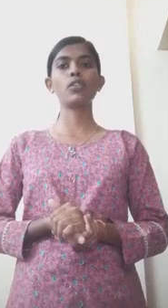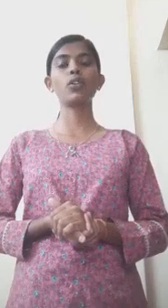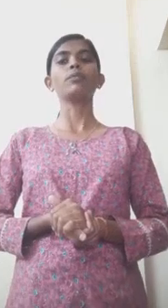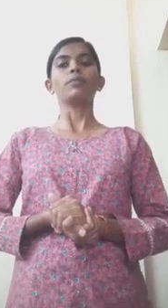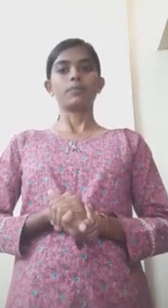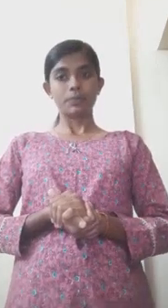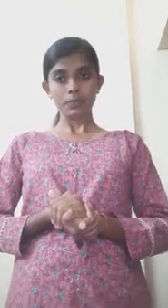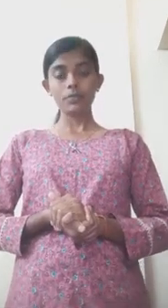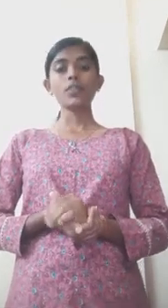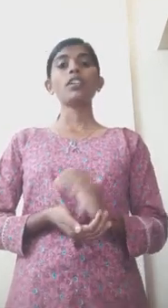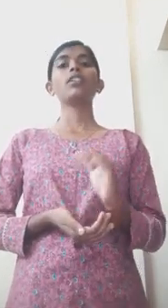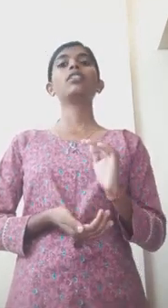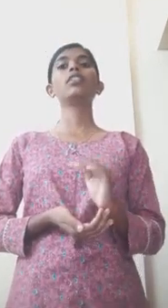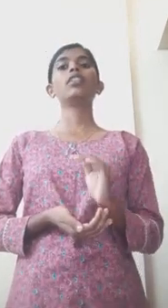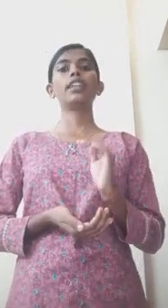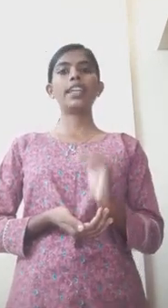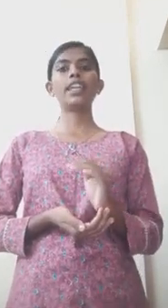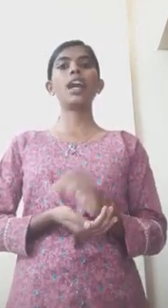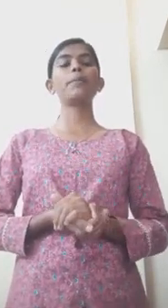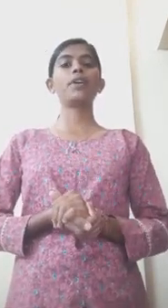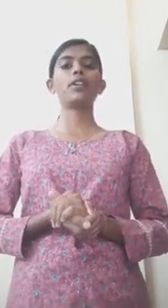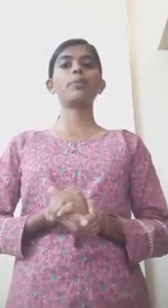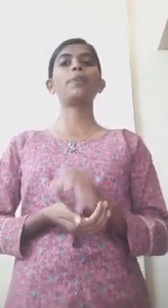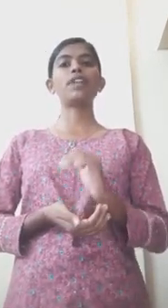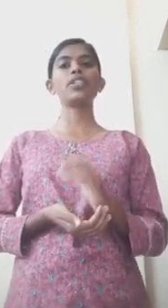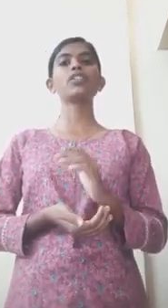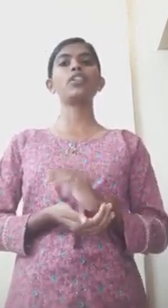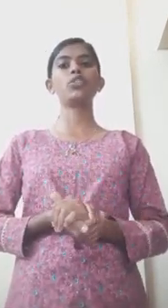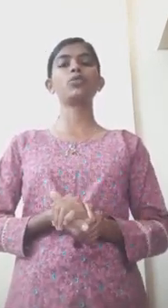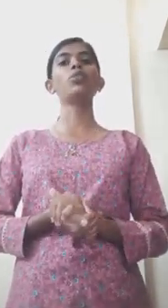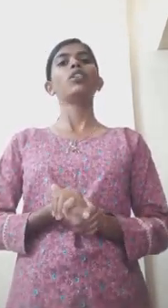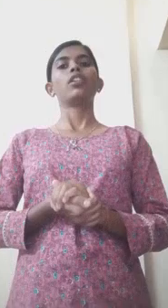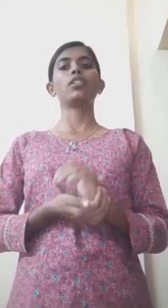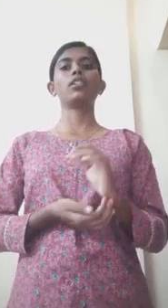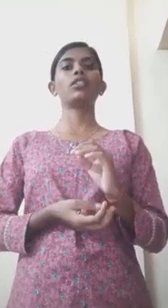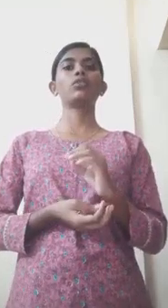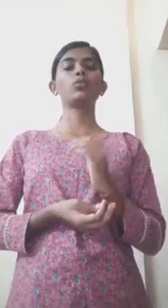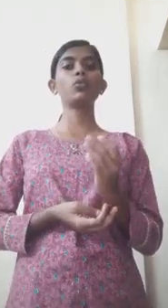So the trachea branches into